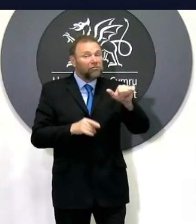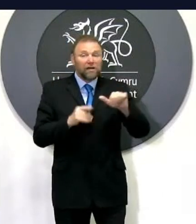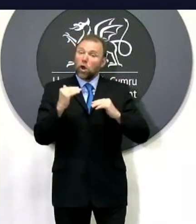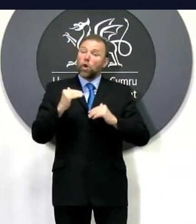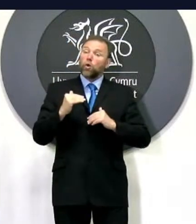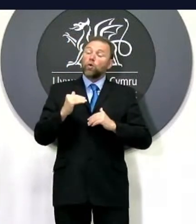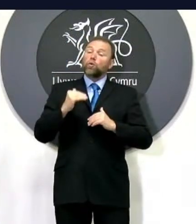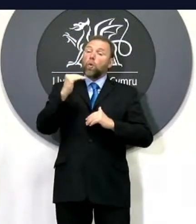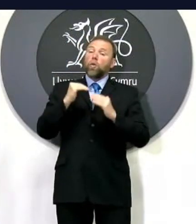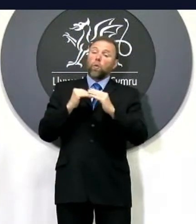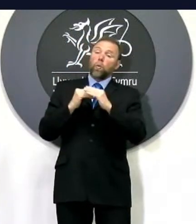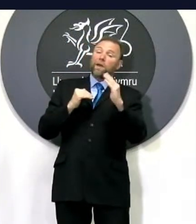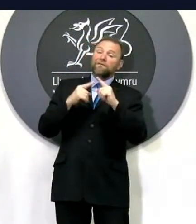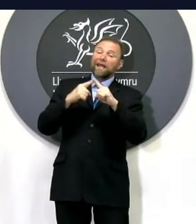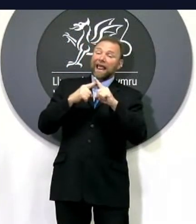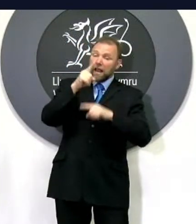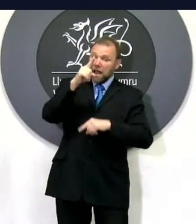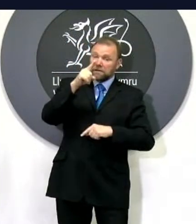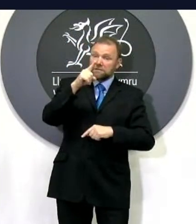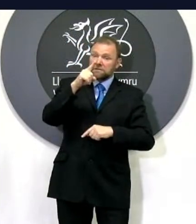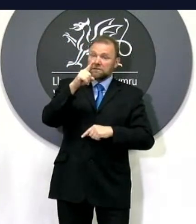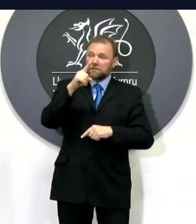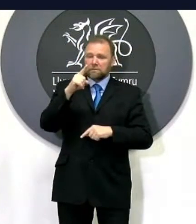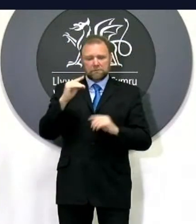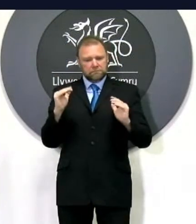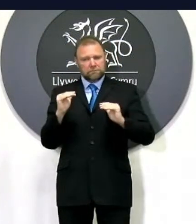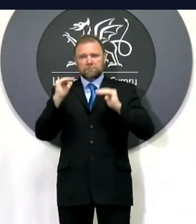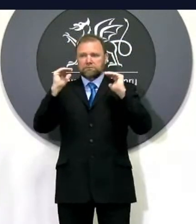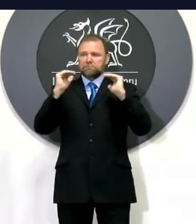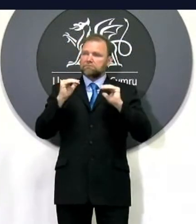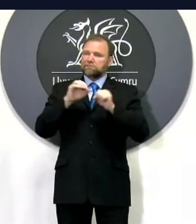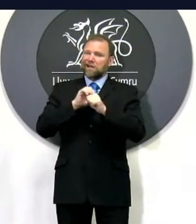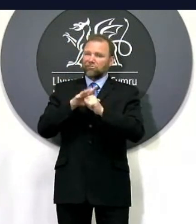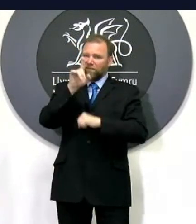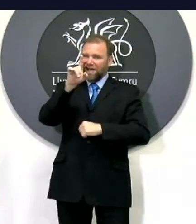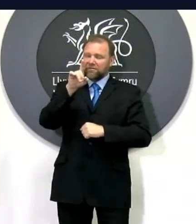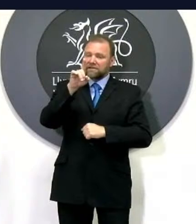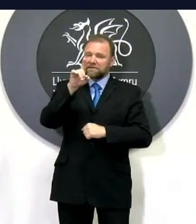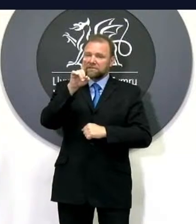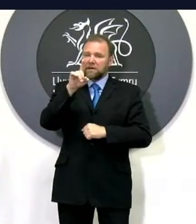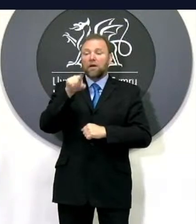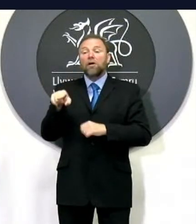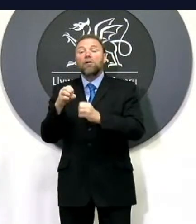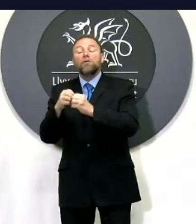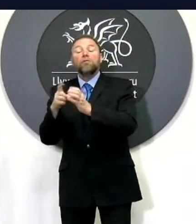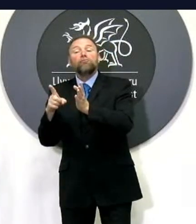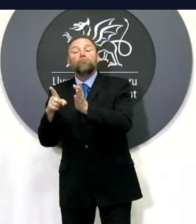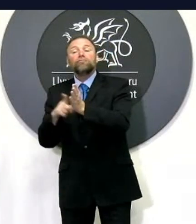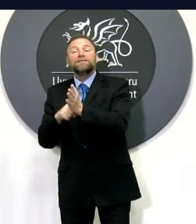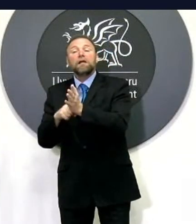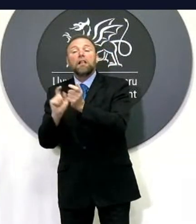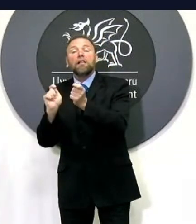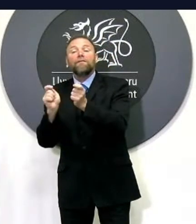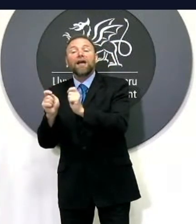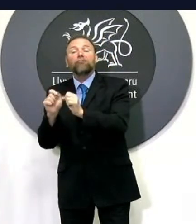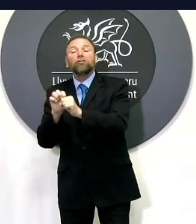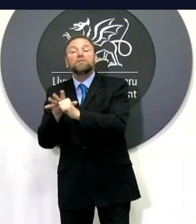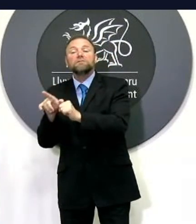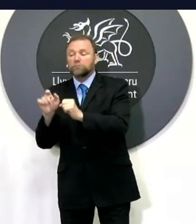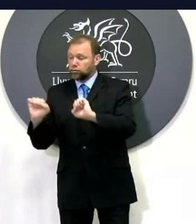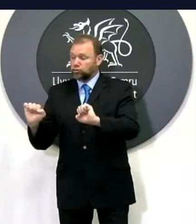than in the northeast of Wales. And the Bristol variant, which we have kept out of Wales up until